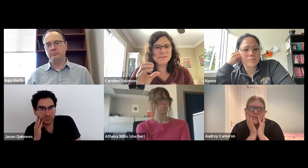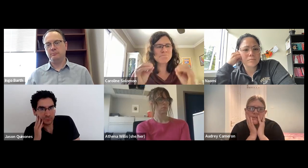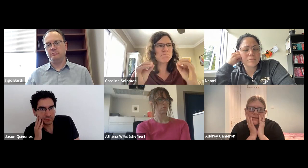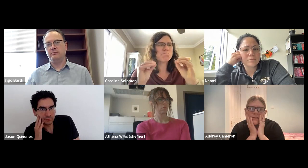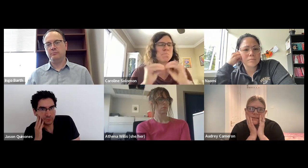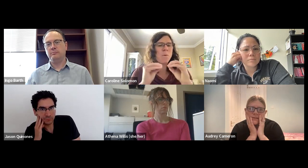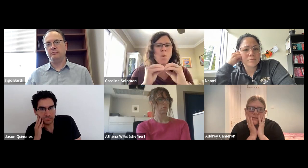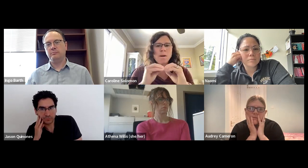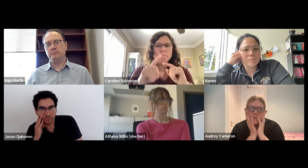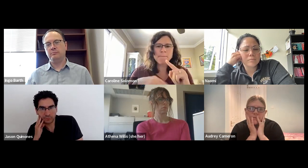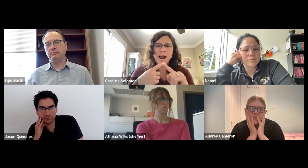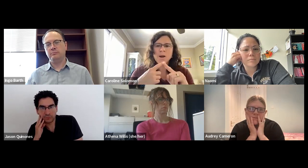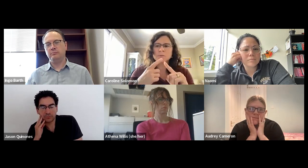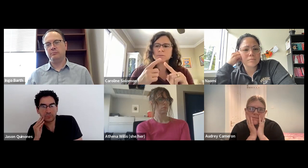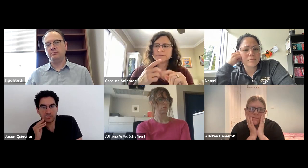And I think that the DAC might be more,